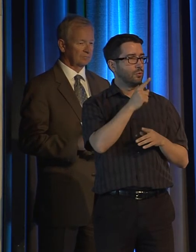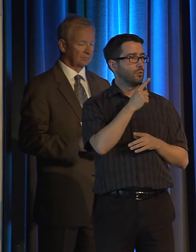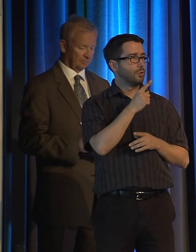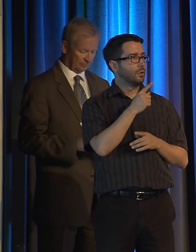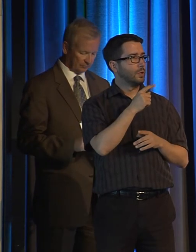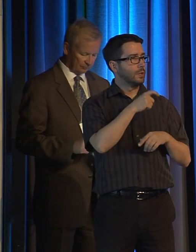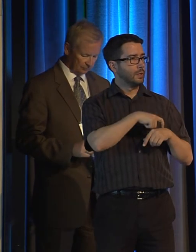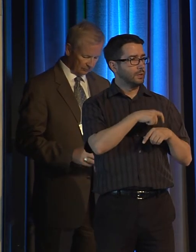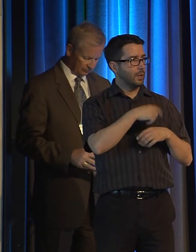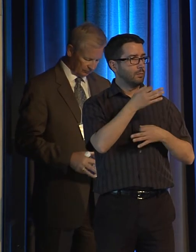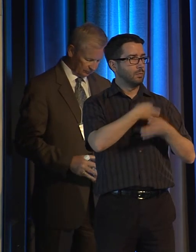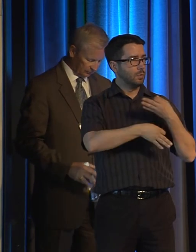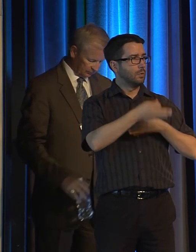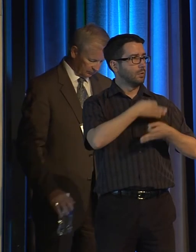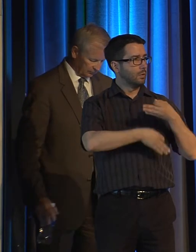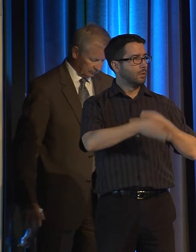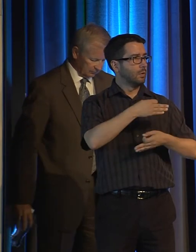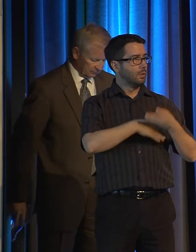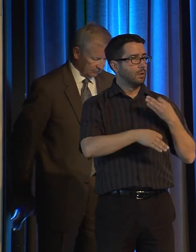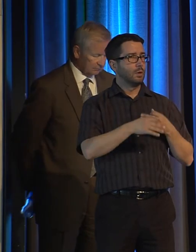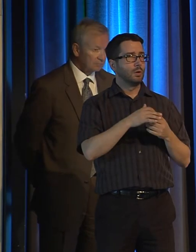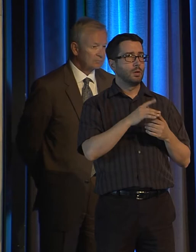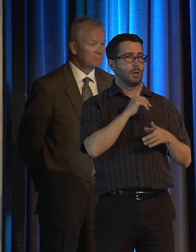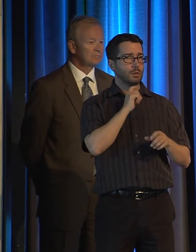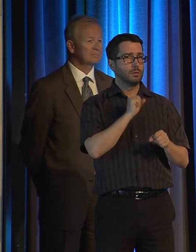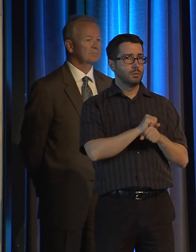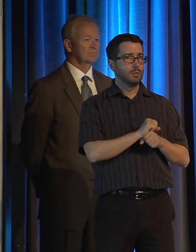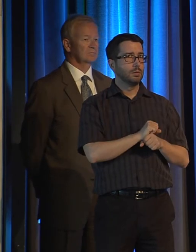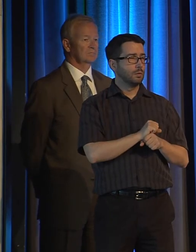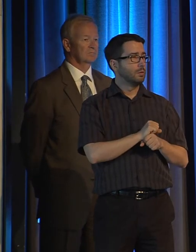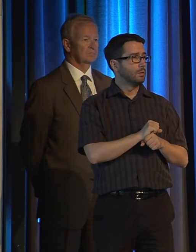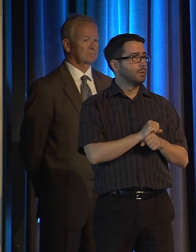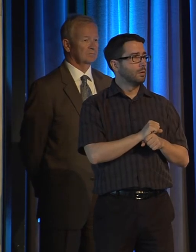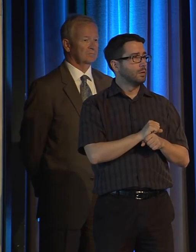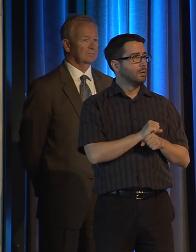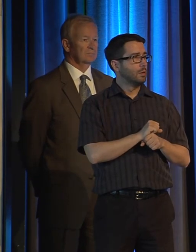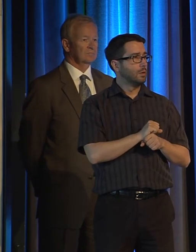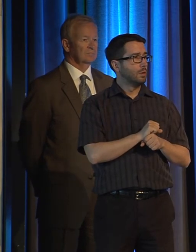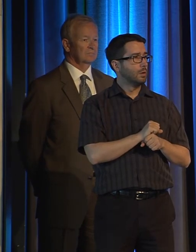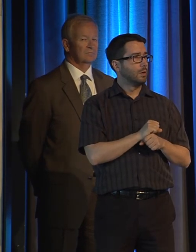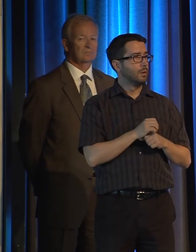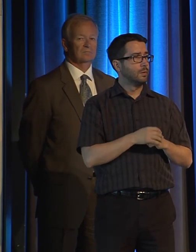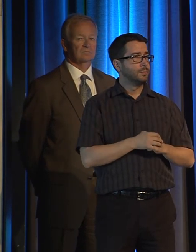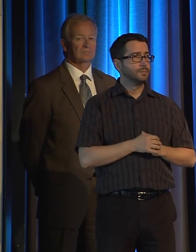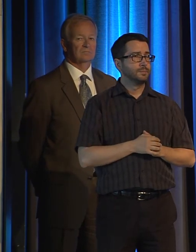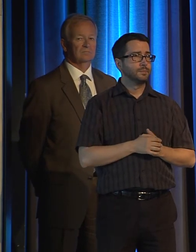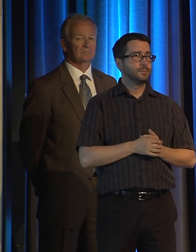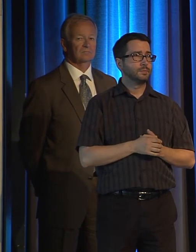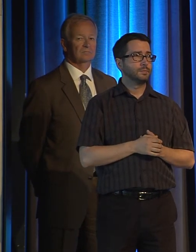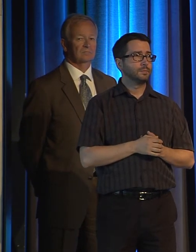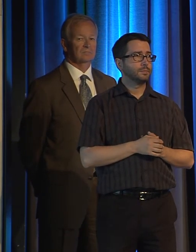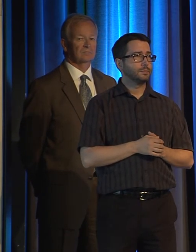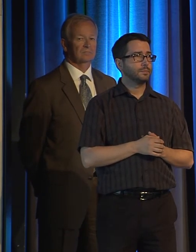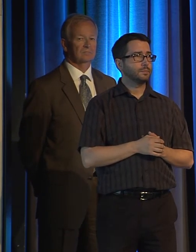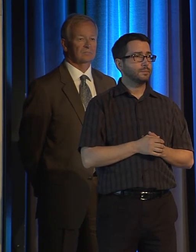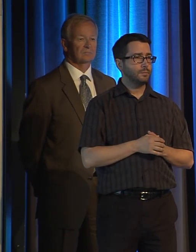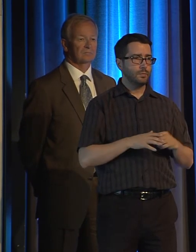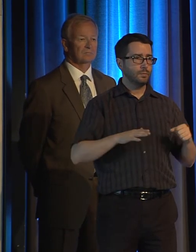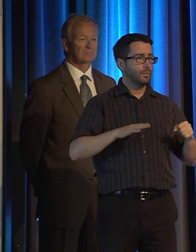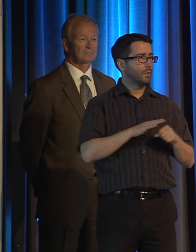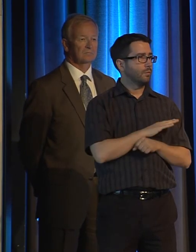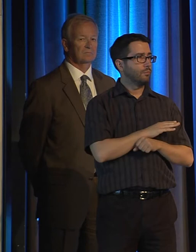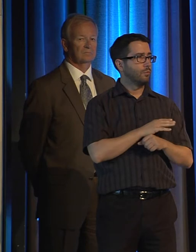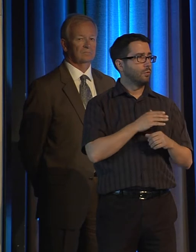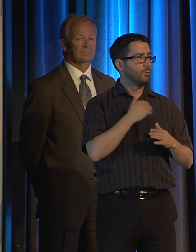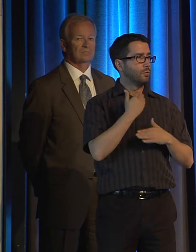times, in terms of how long it takes to actually get somebody to be able to move into a facility. So it was a whole process